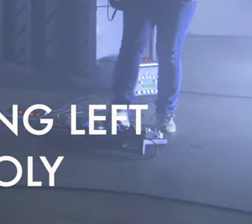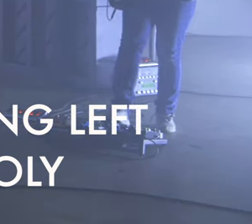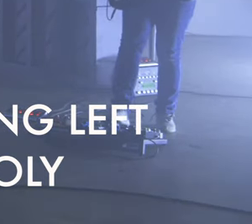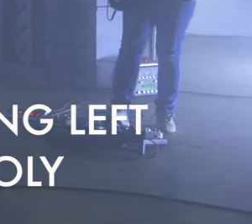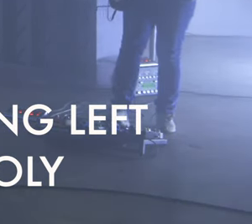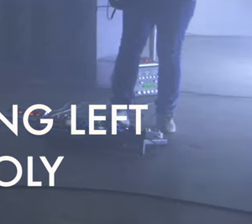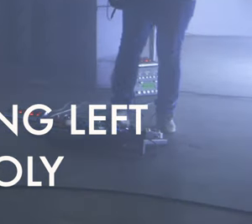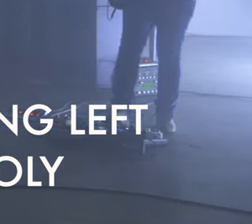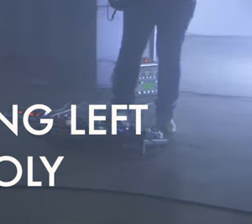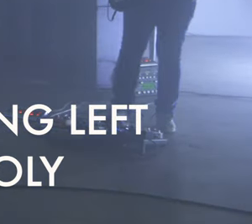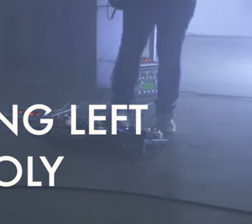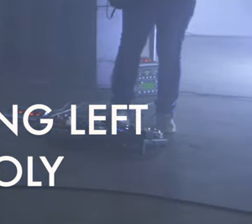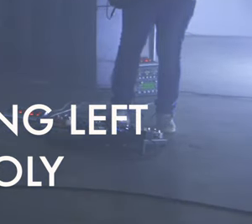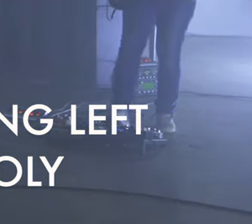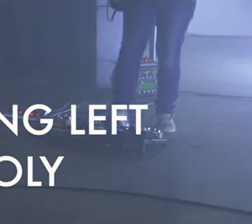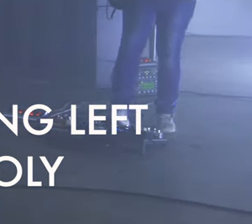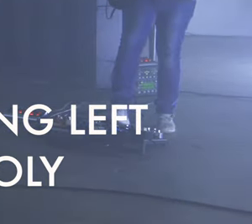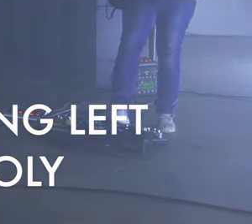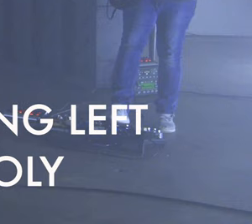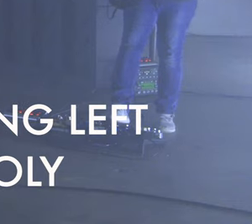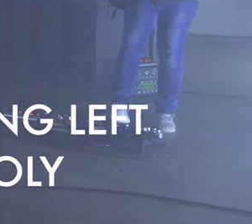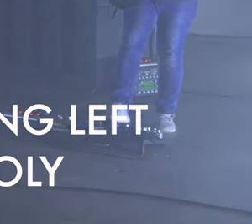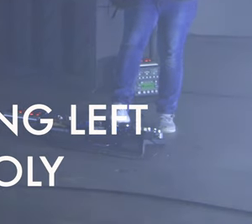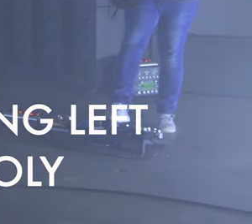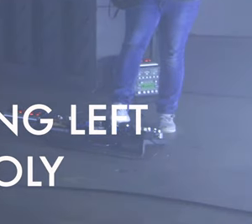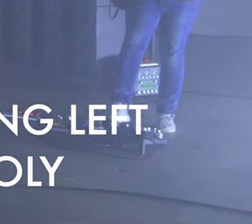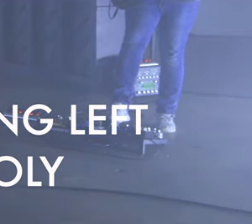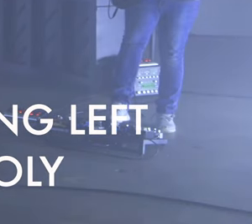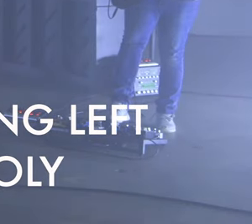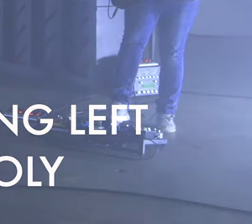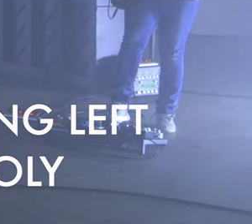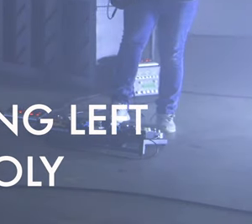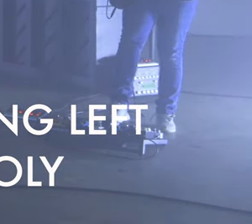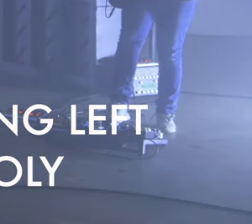will know that you are holy,